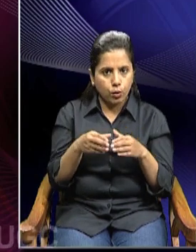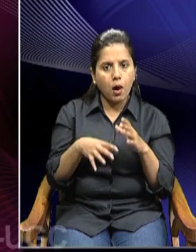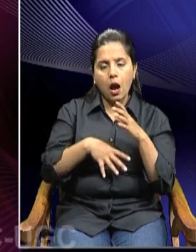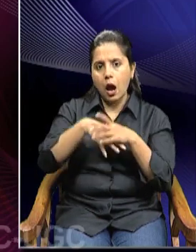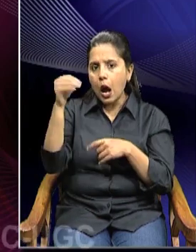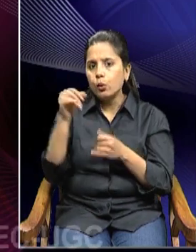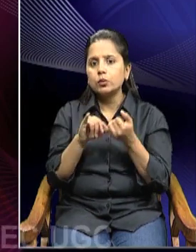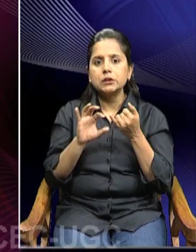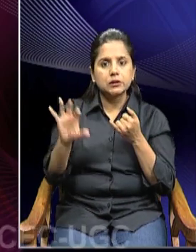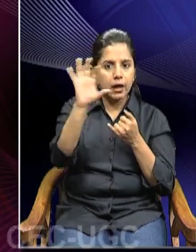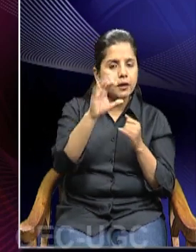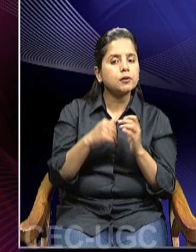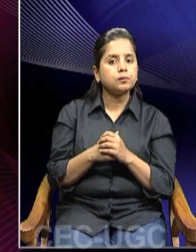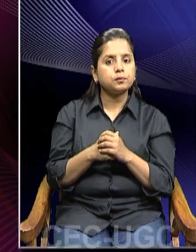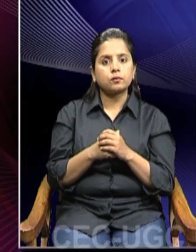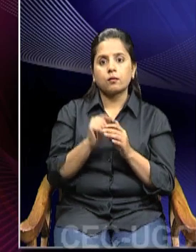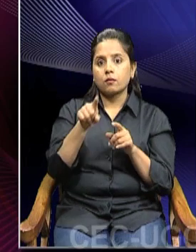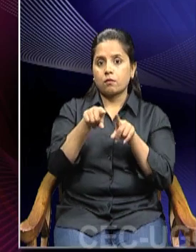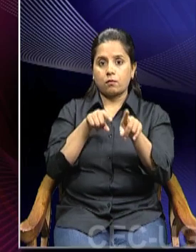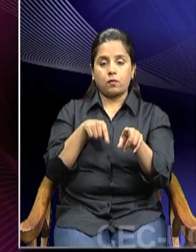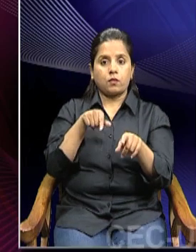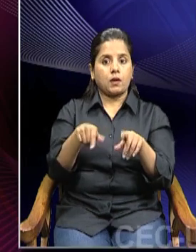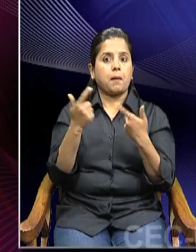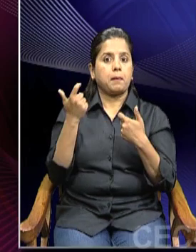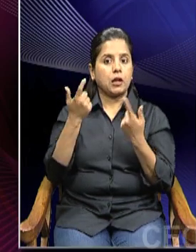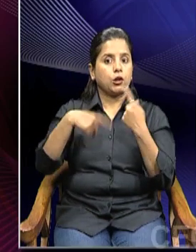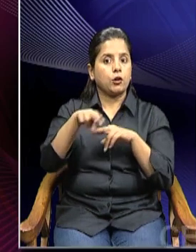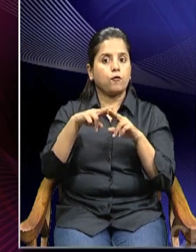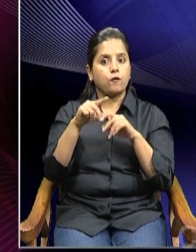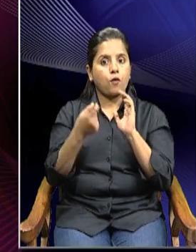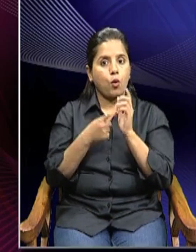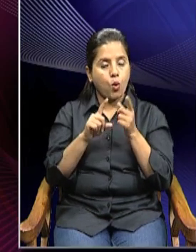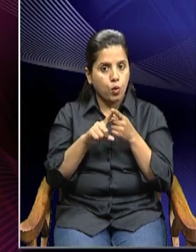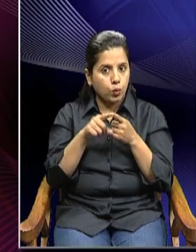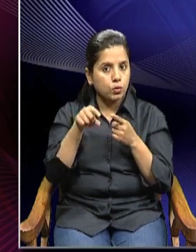of states, beyond military force. And